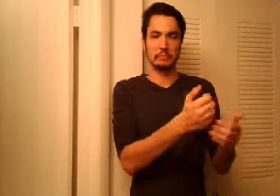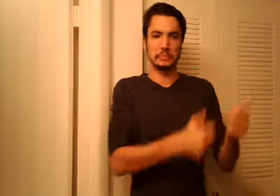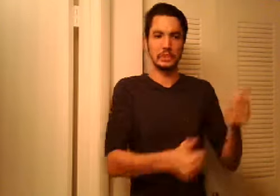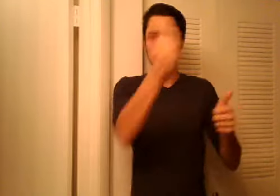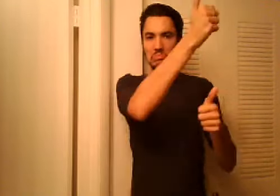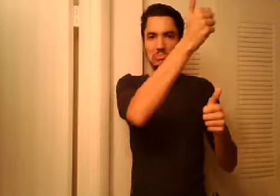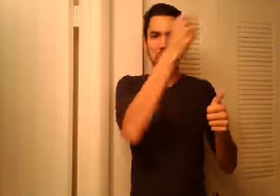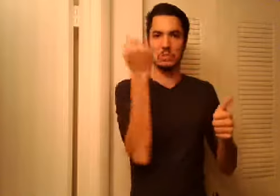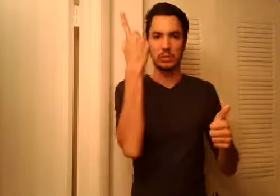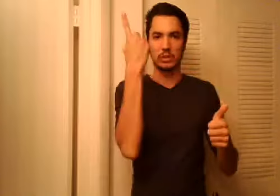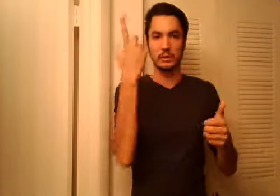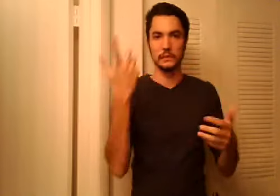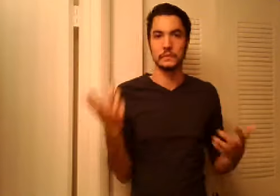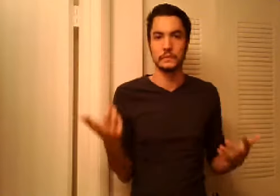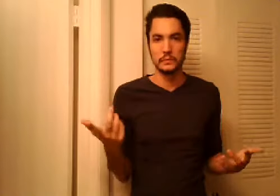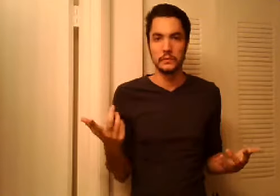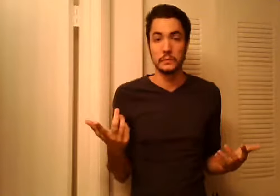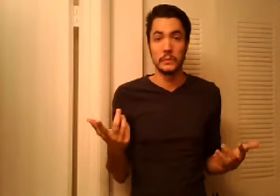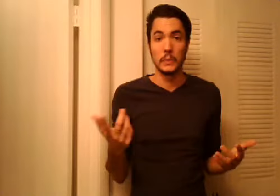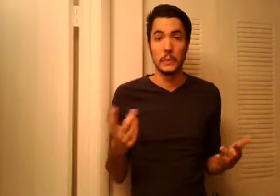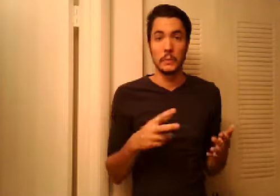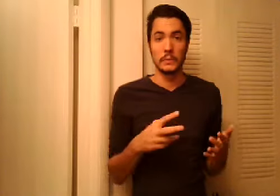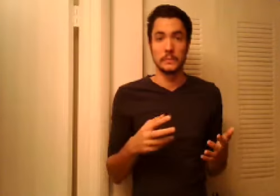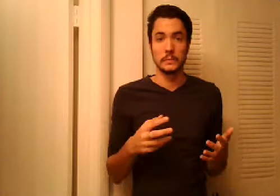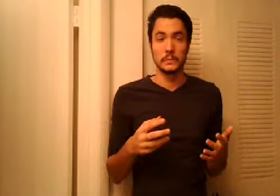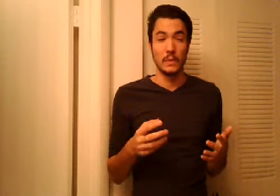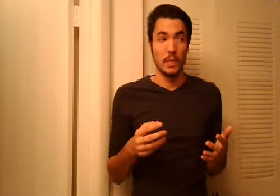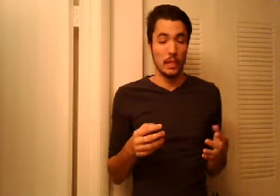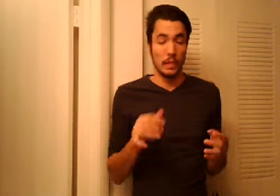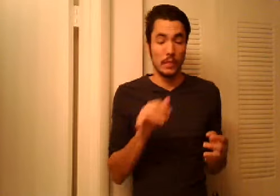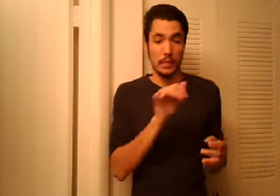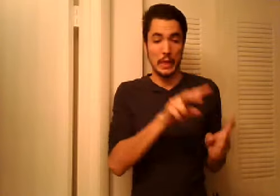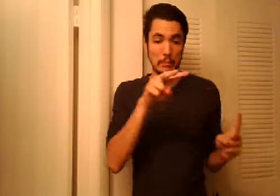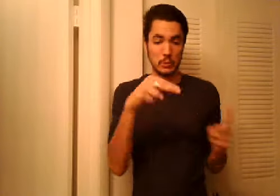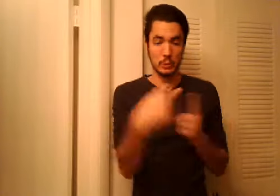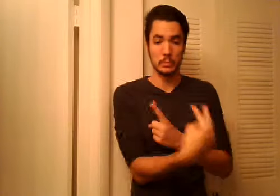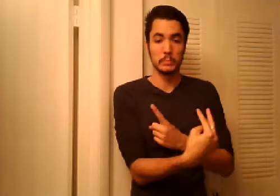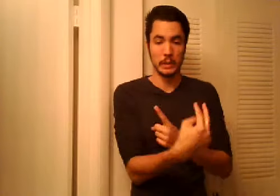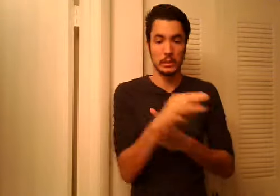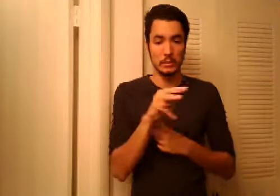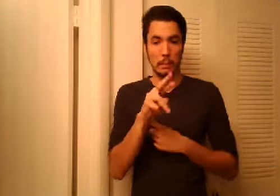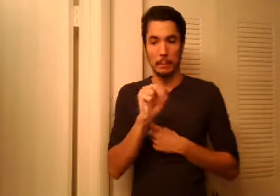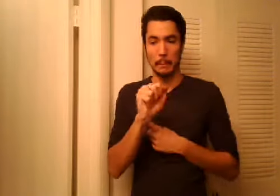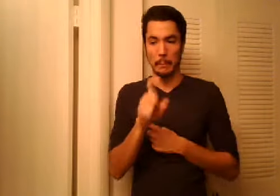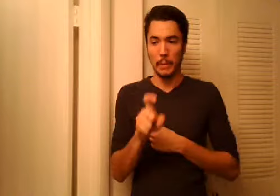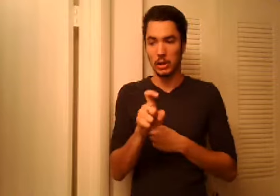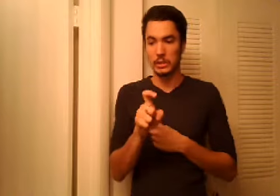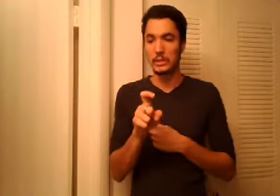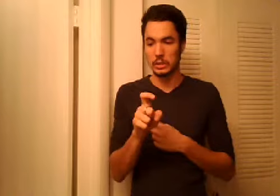that sense, right, Marx then is open to the criticism, or this classical Marxist view is open to the criticism that it assumes people are very